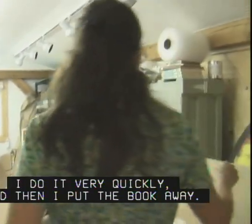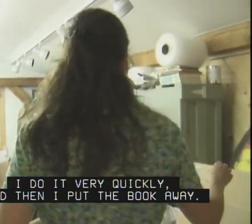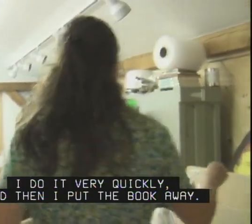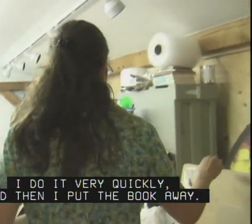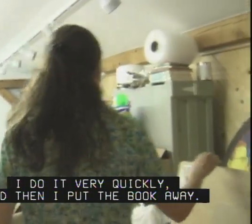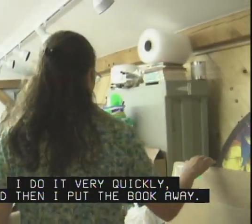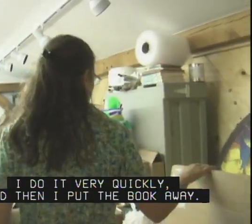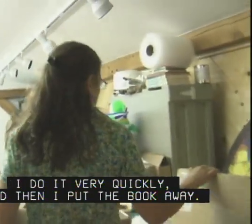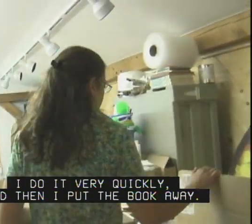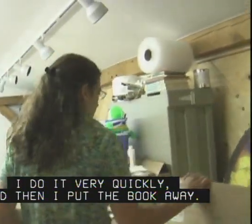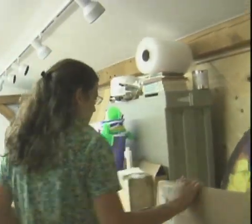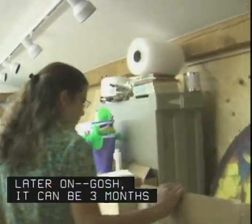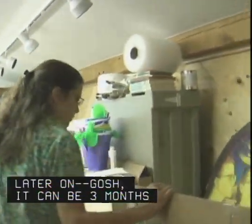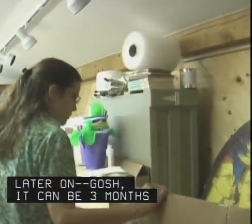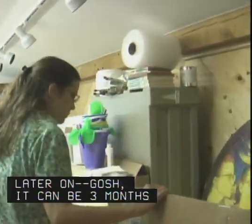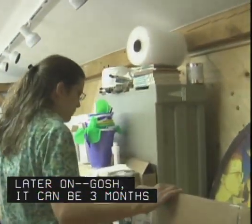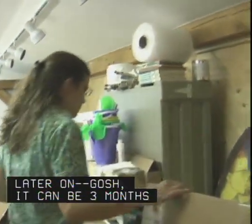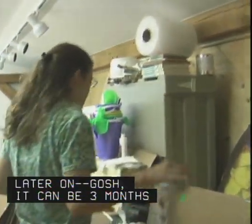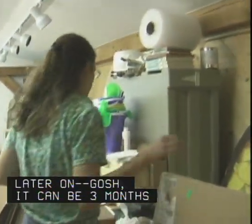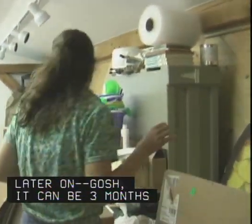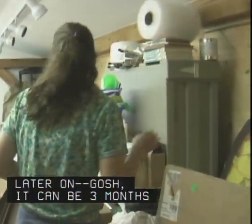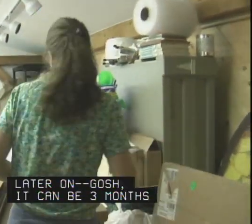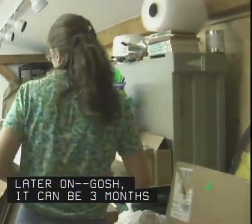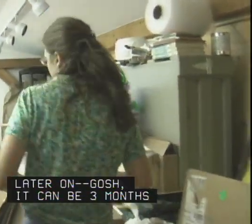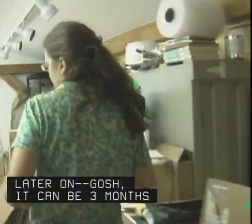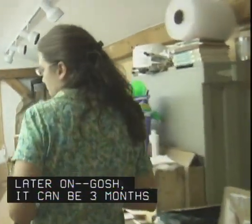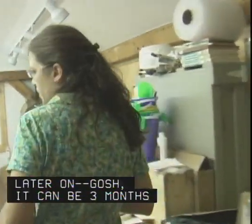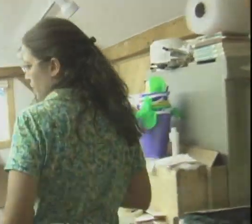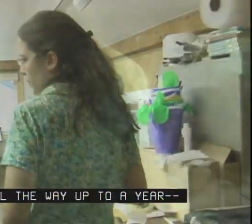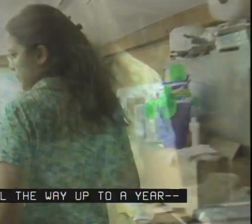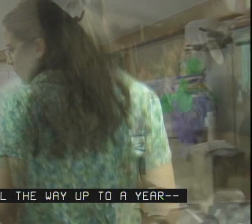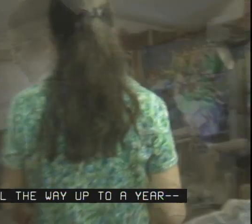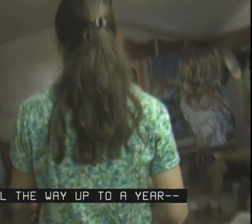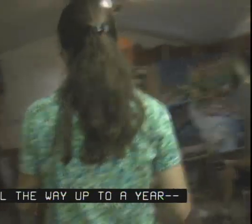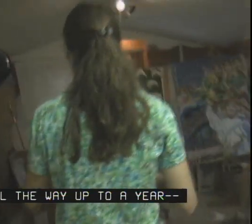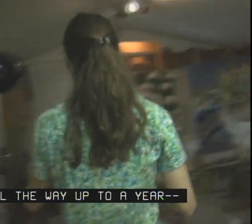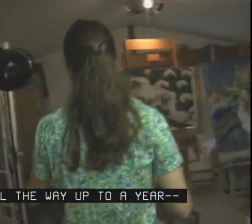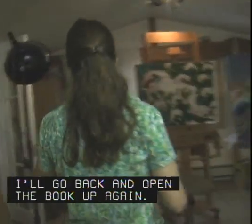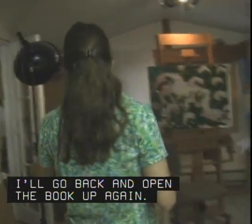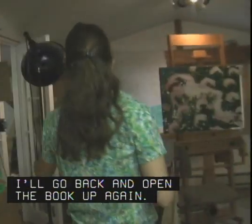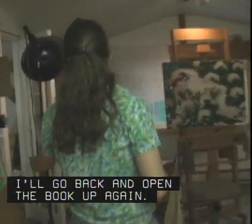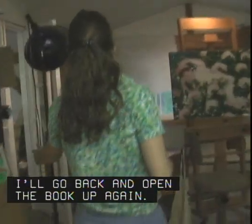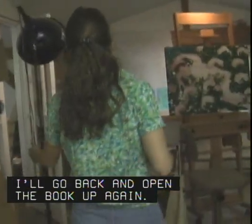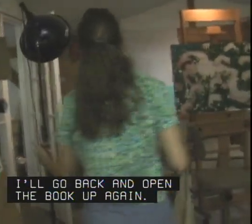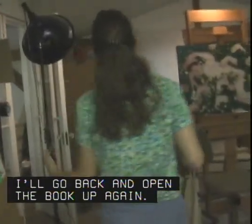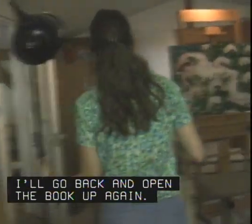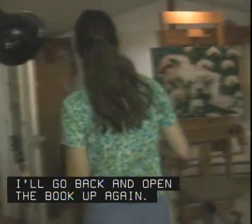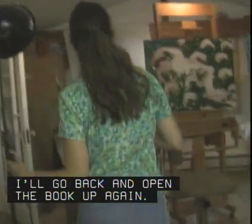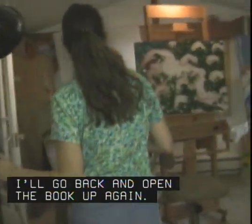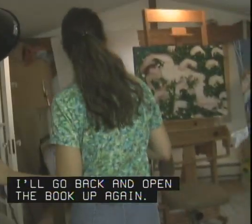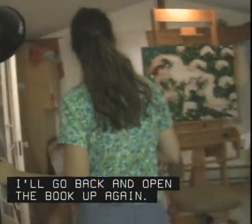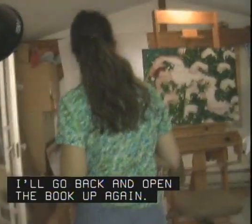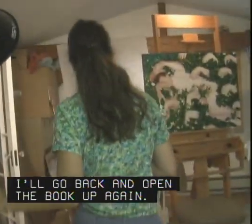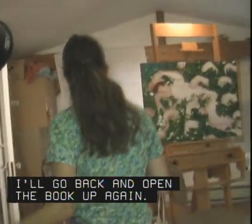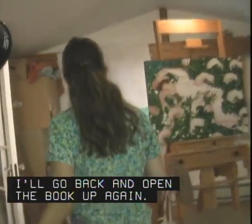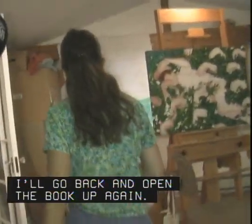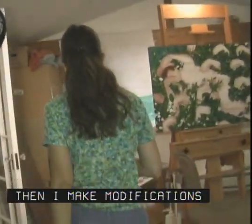away. Later on, gosh, it can be 3 months all the way up to a year, I'll go back and open the book up again. Then I